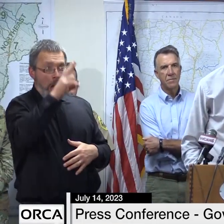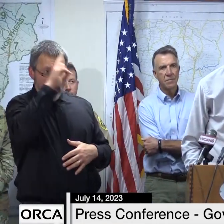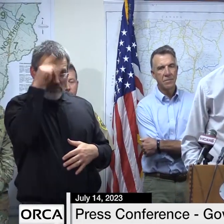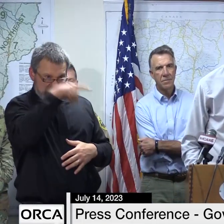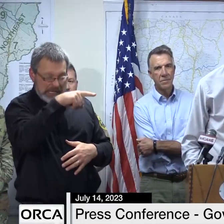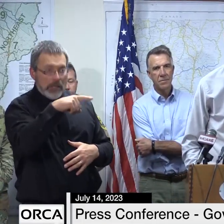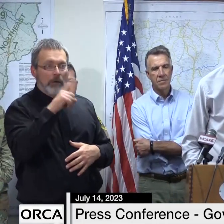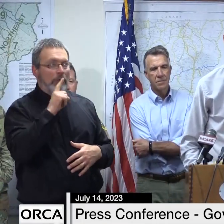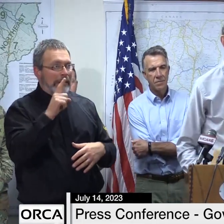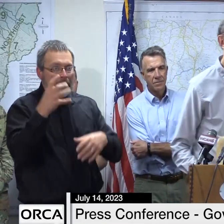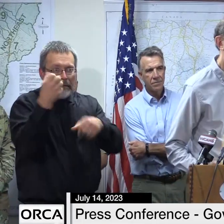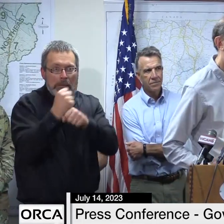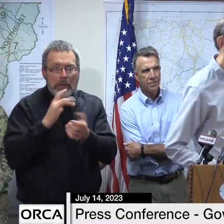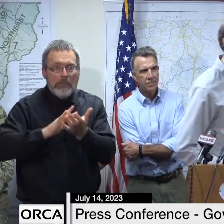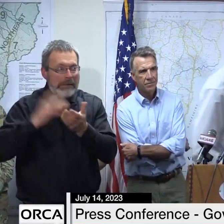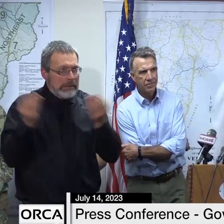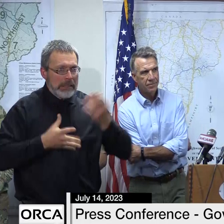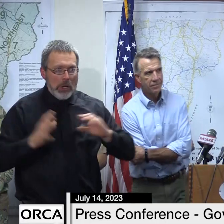I've been informed. Okay.